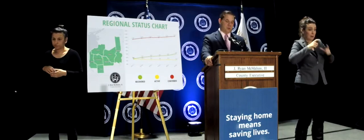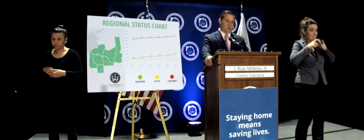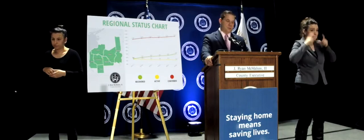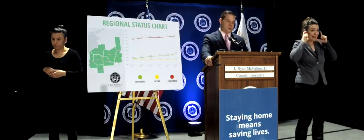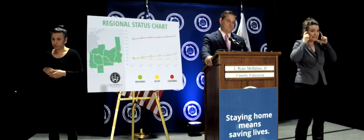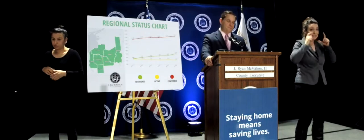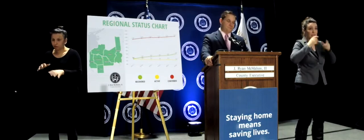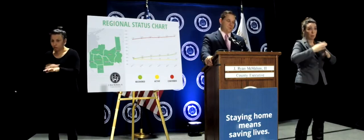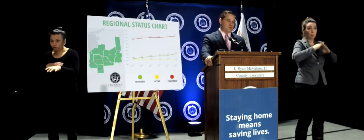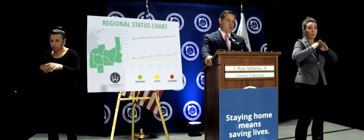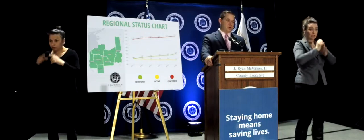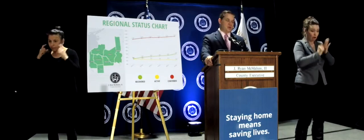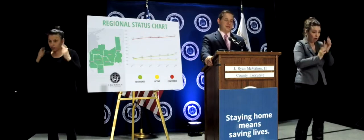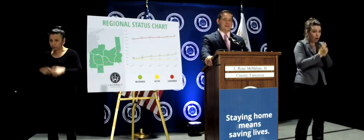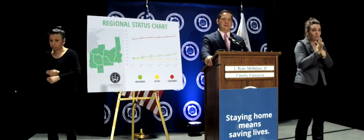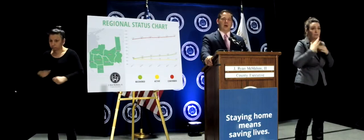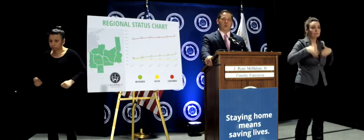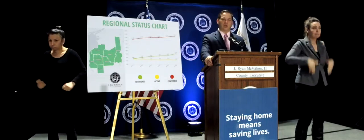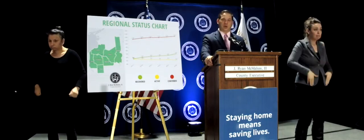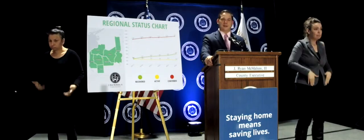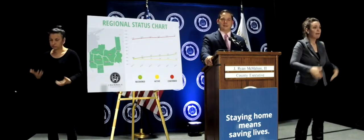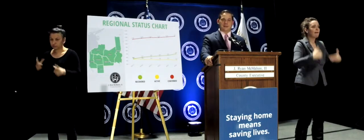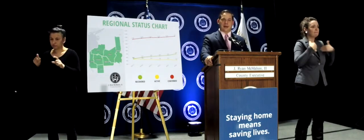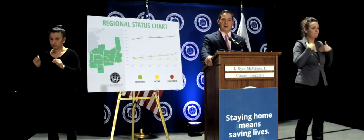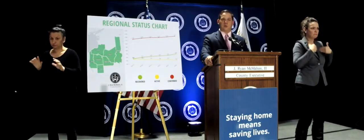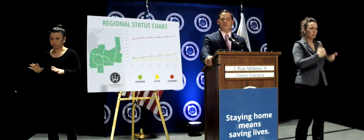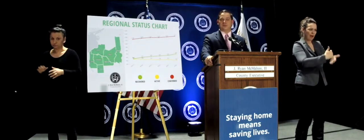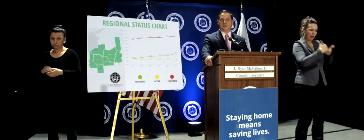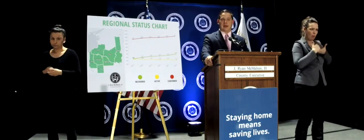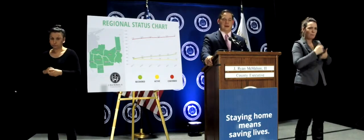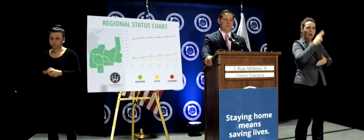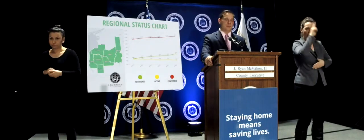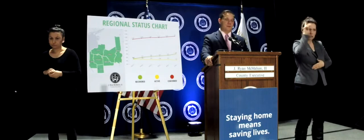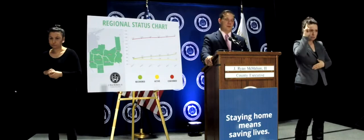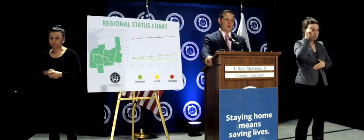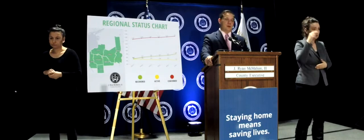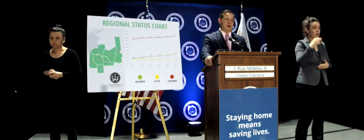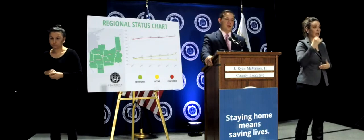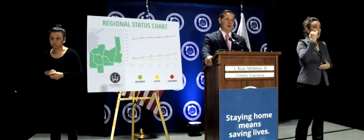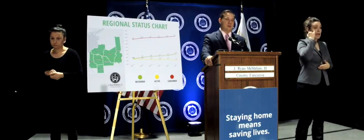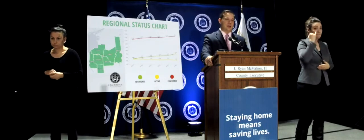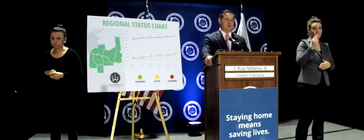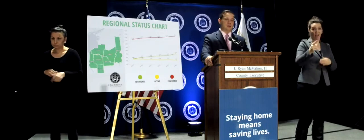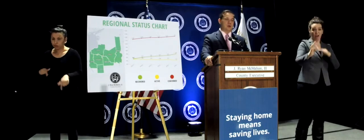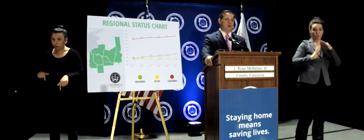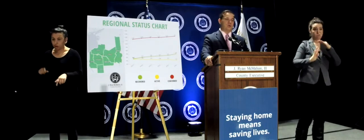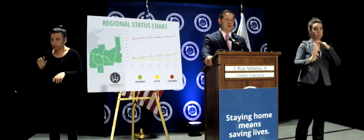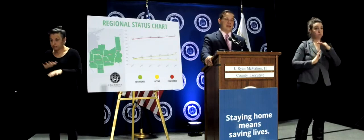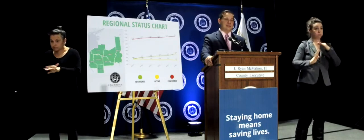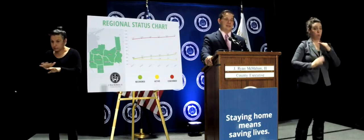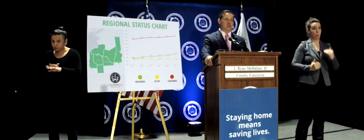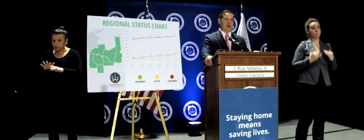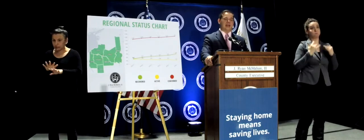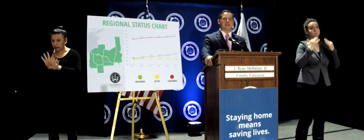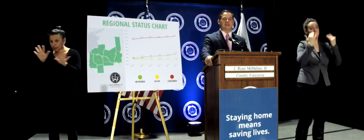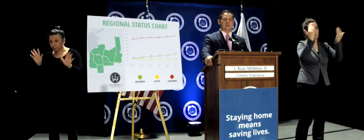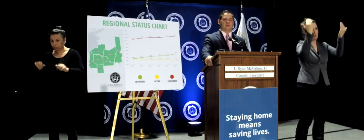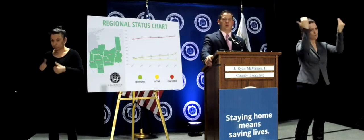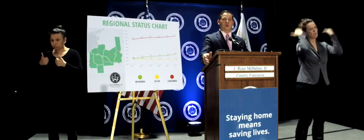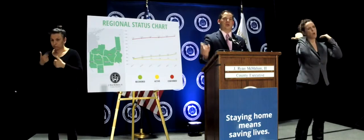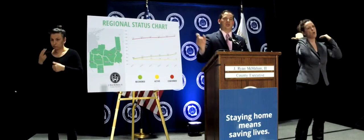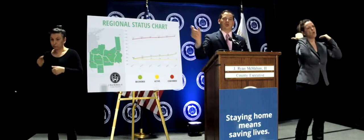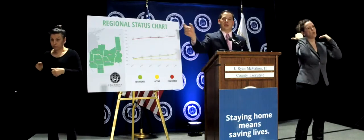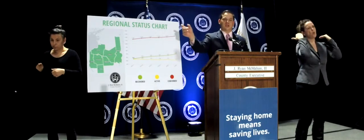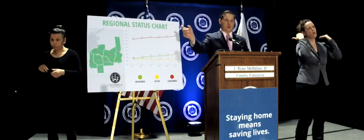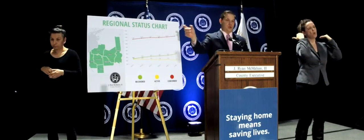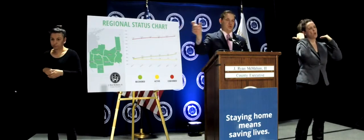the proper equipment. Certainly it's downward trends in the data. We've seen that. And then it's our COVID-19 tracking team,